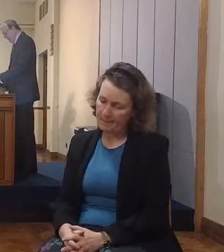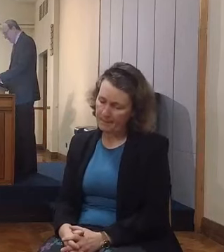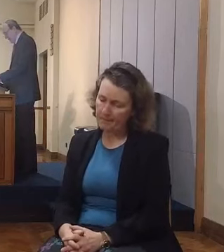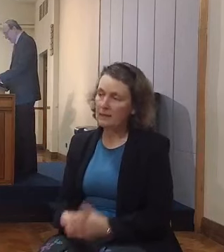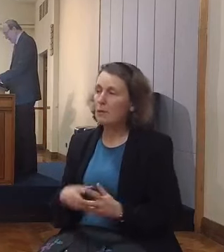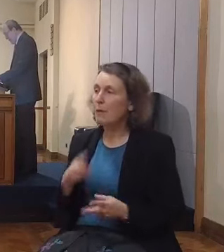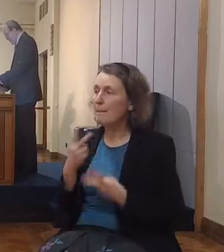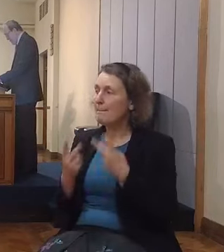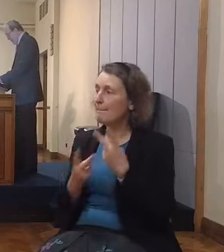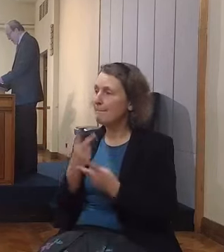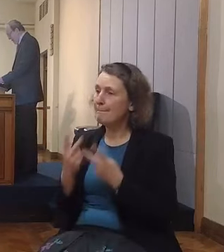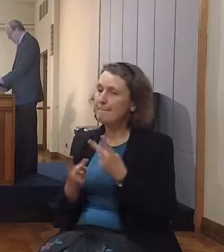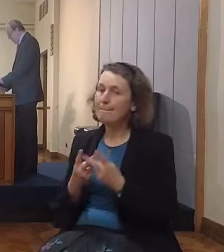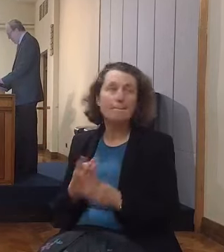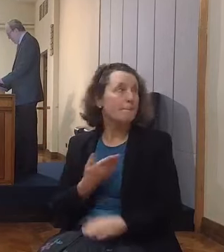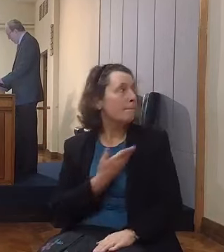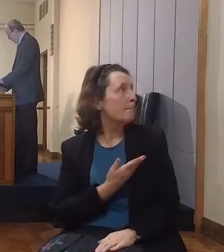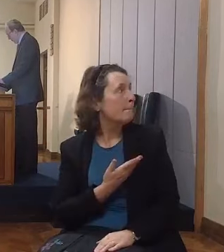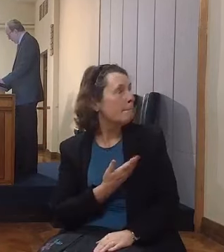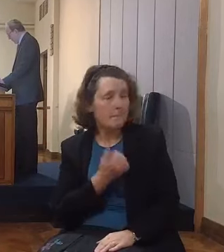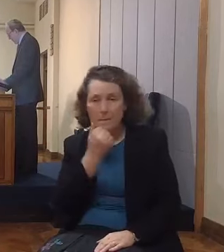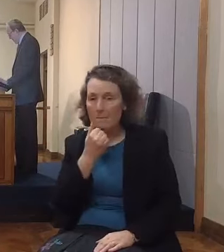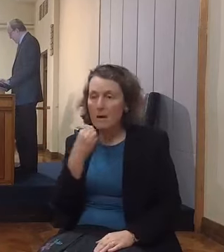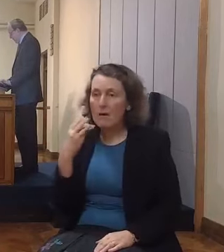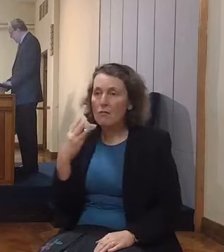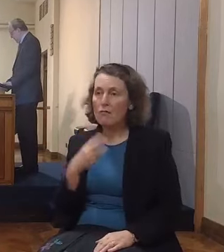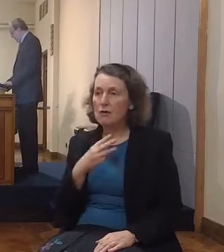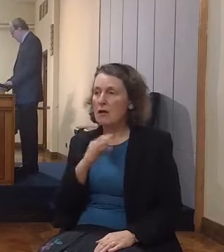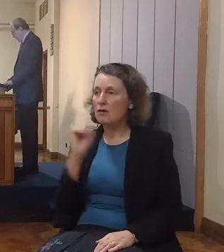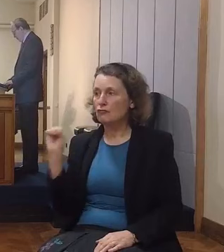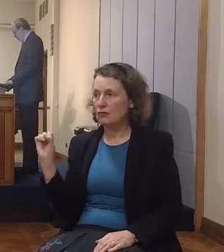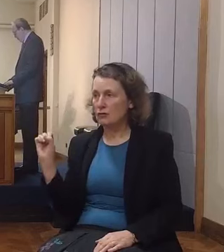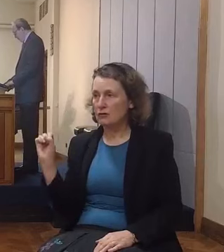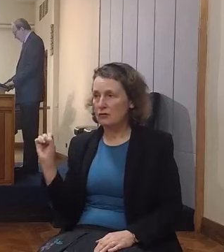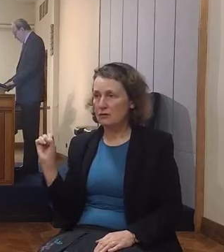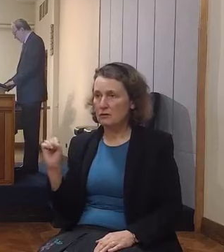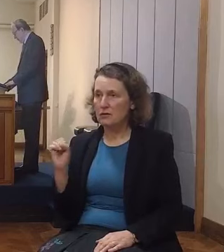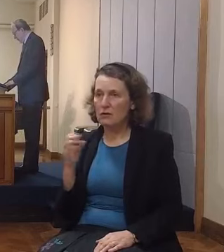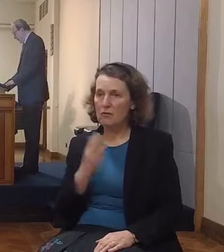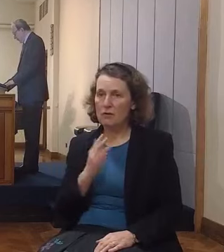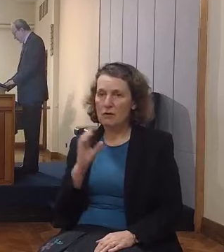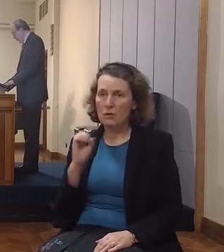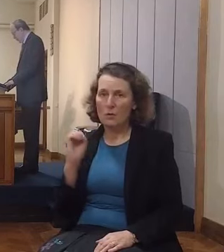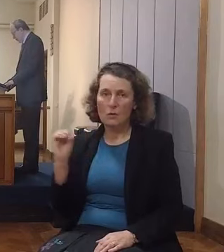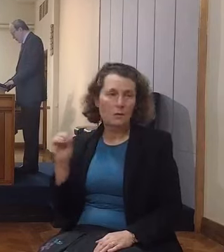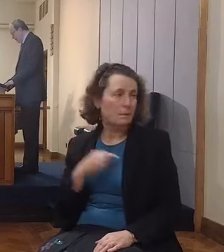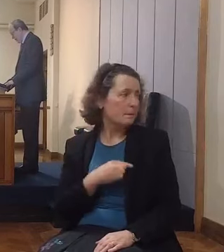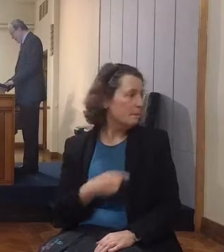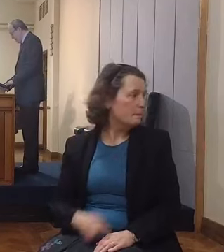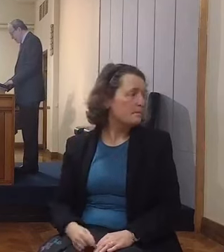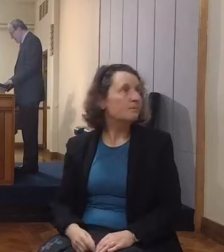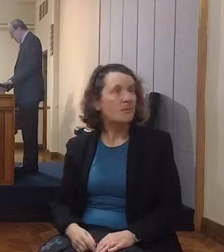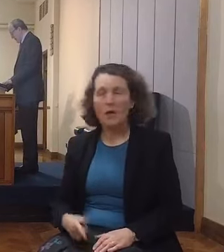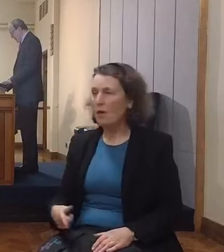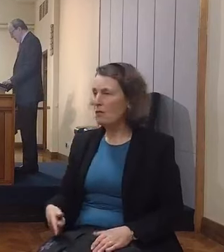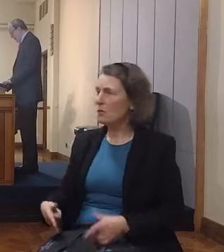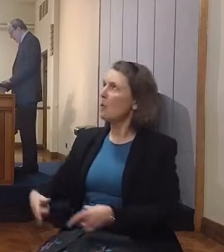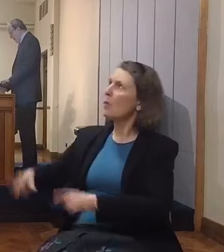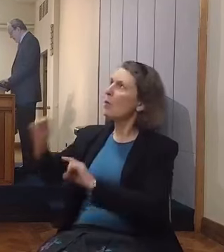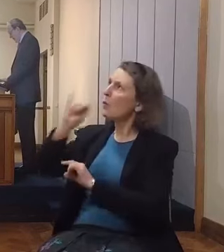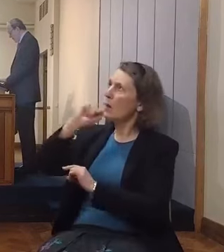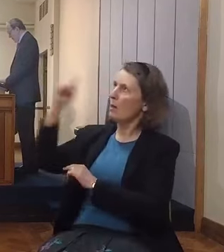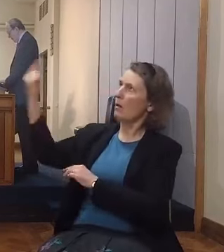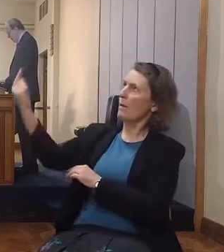Let's sing together the hymn number 300. Hymn number 300. The Lord shall come,